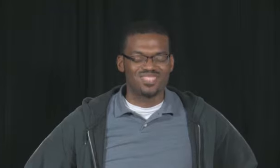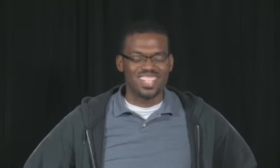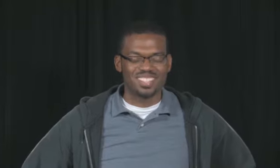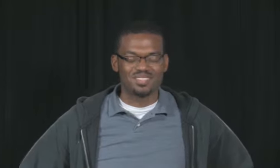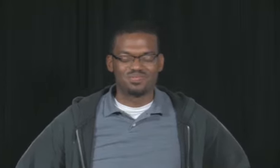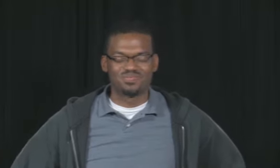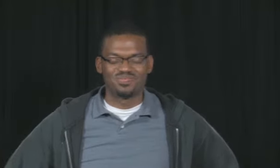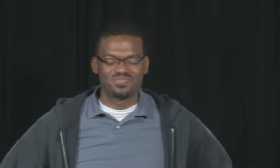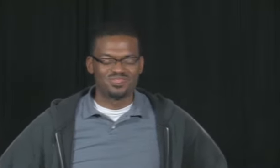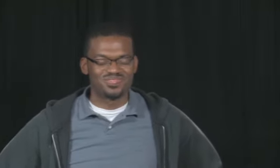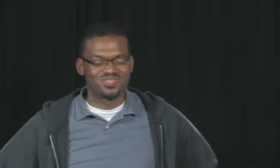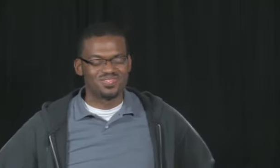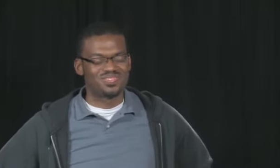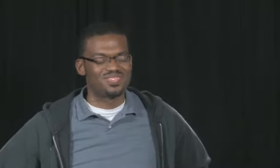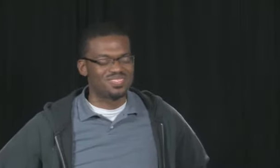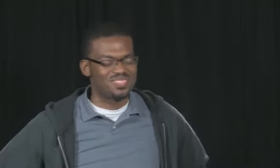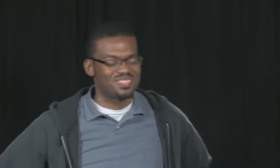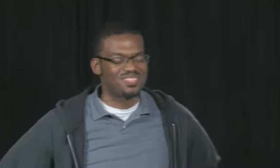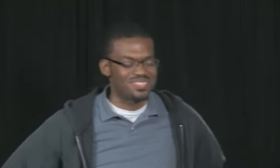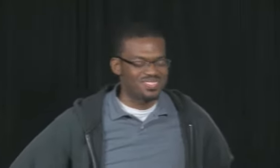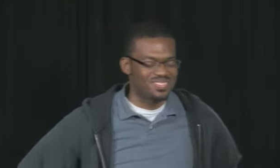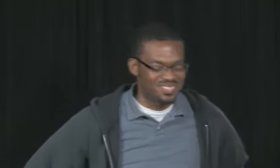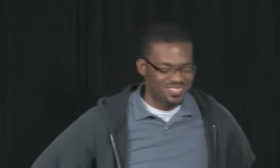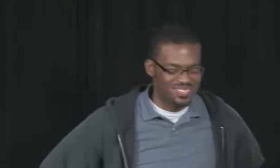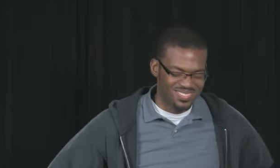Okay. Because cheeks, because even though